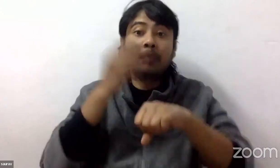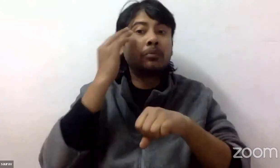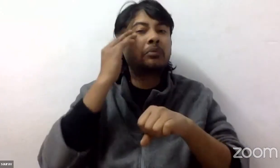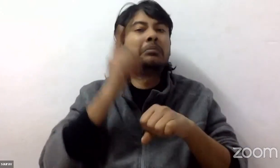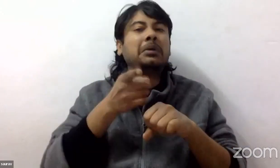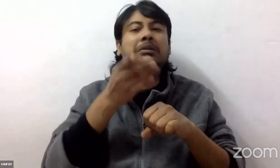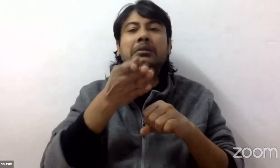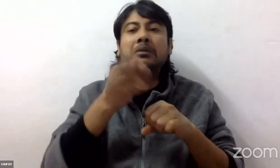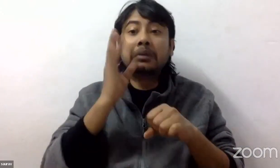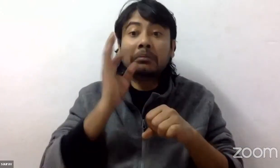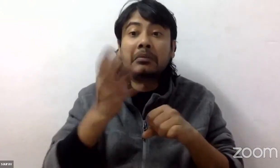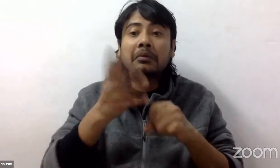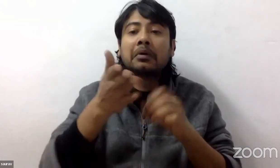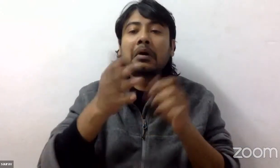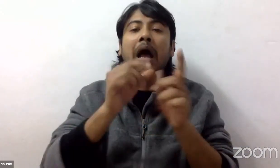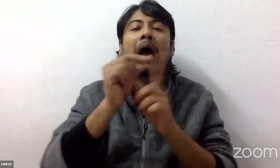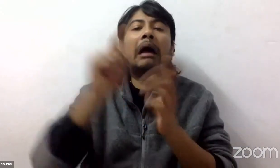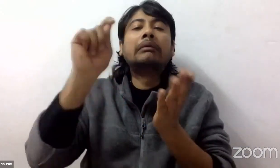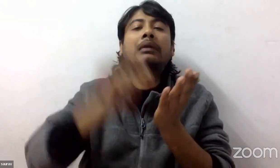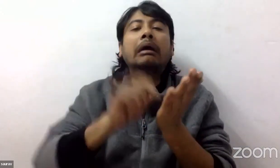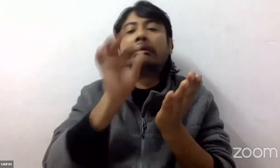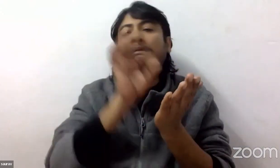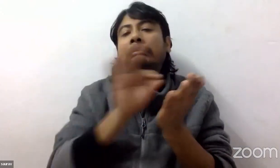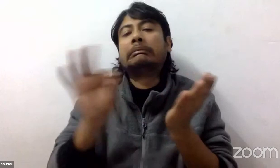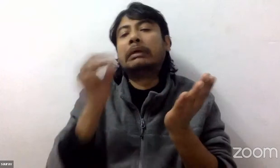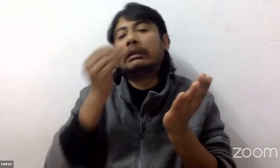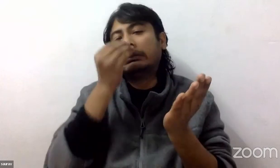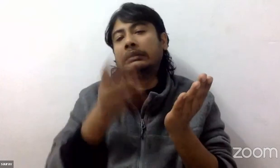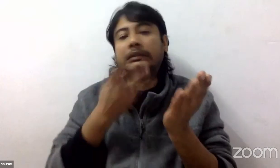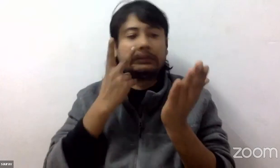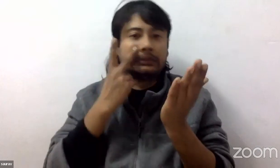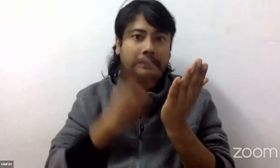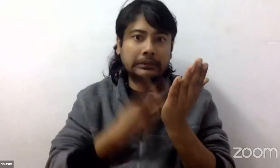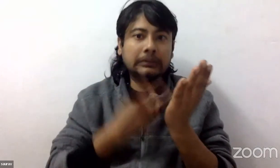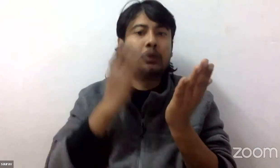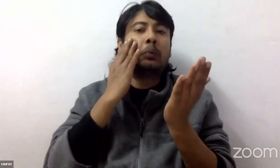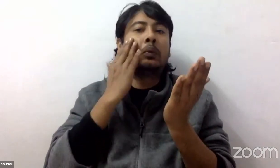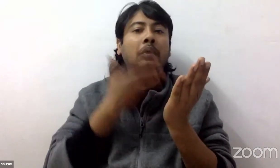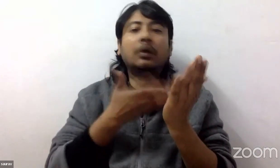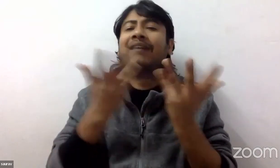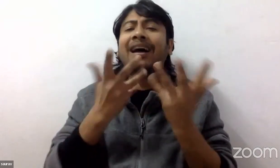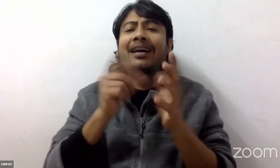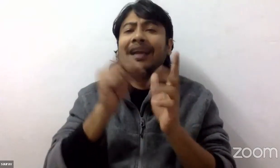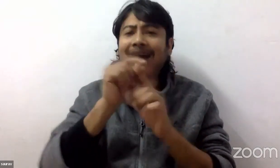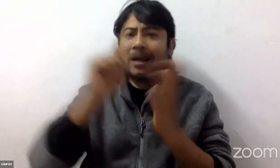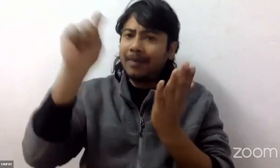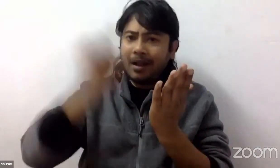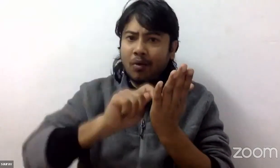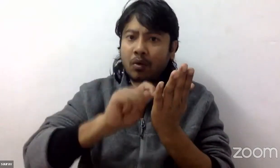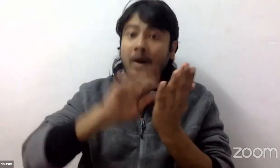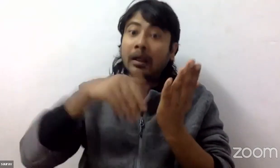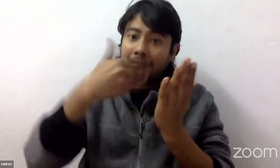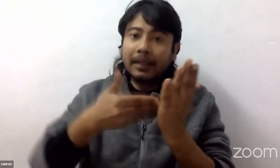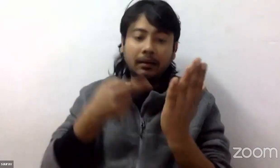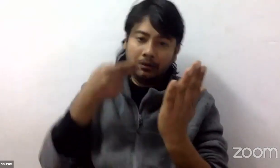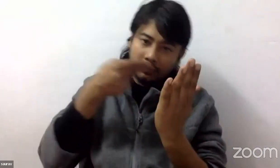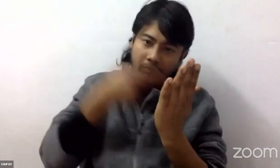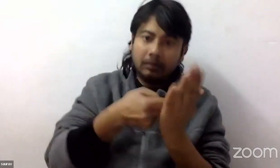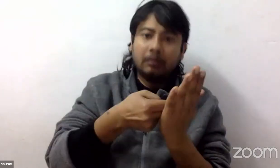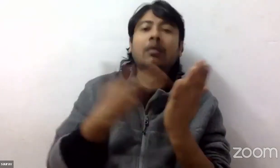And when you download this app, you have to enter the name of your city. And once you enter the name of your city, you will get all